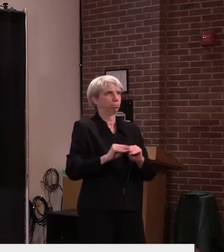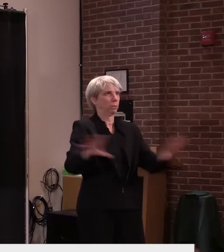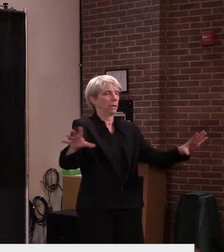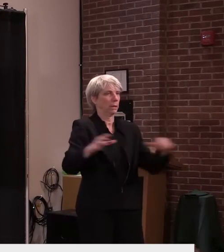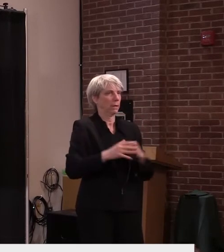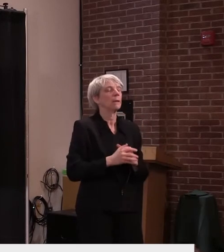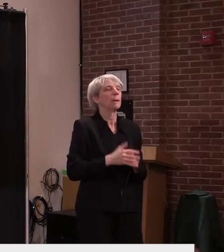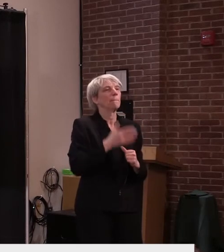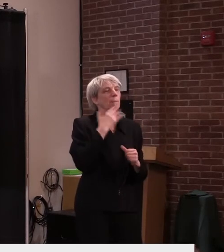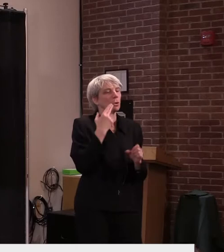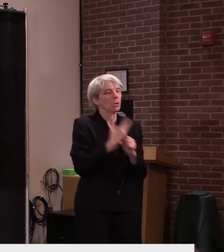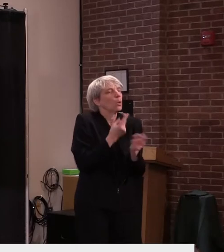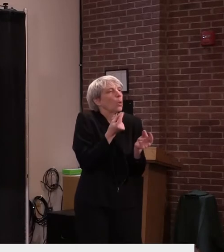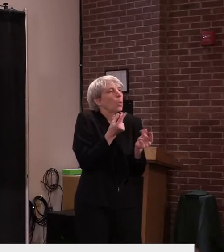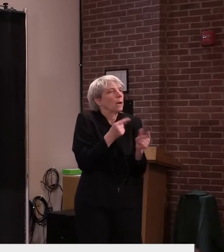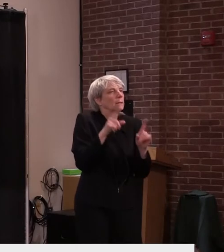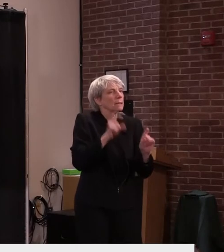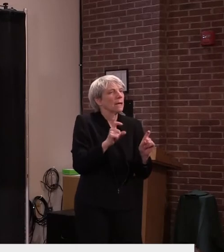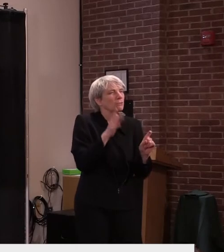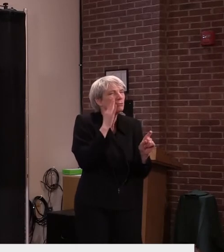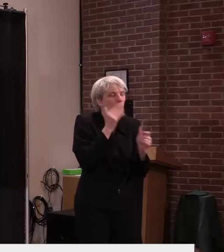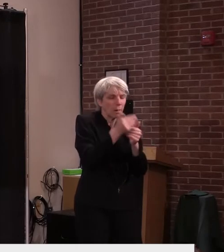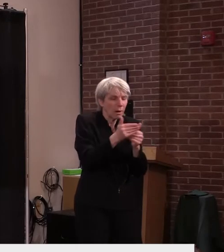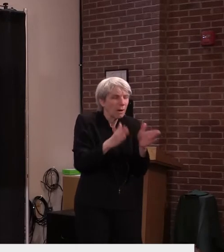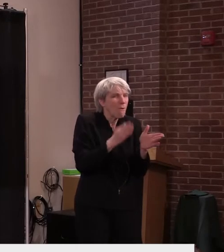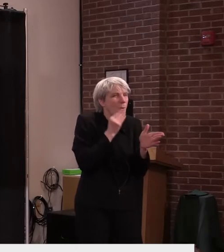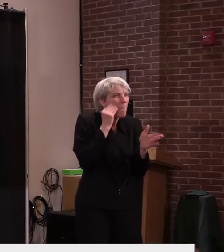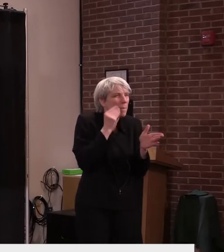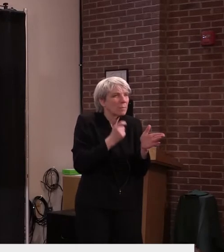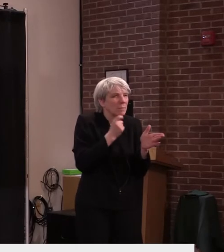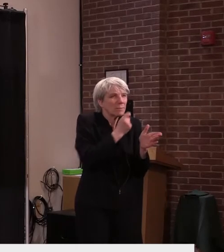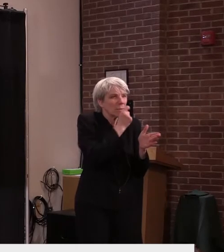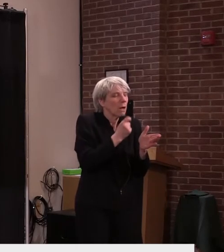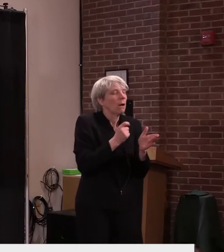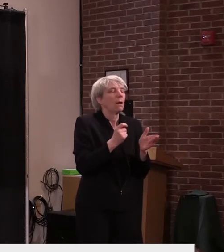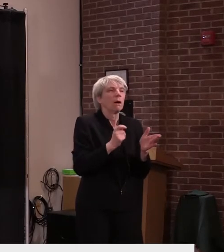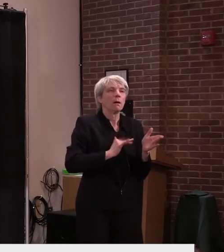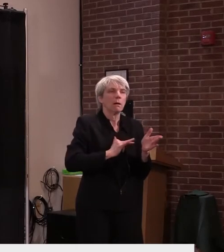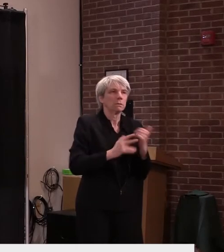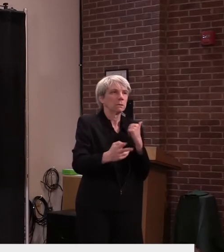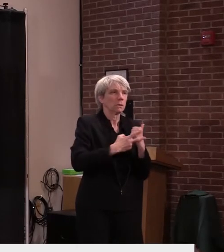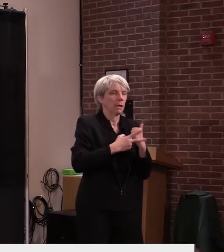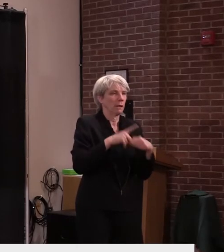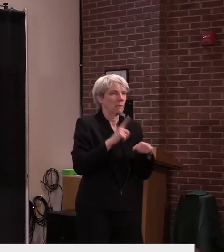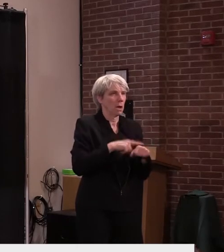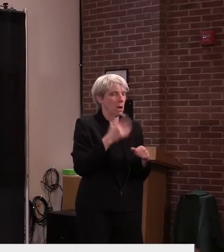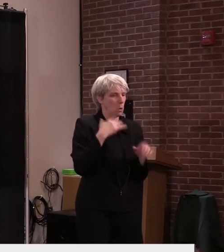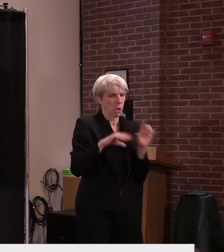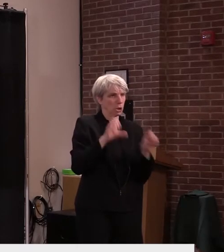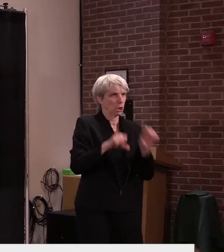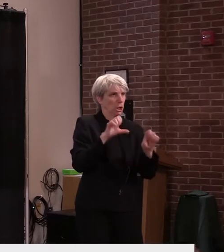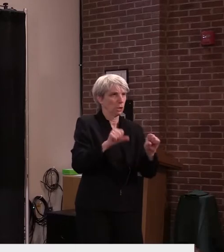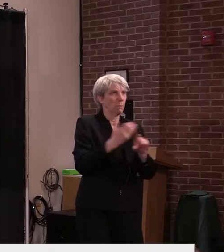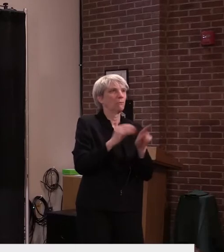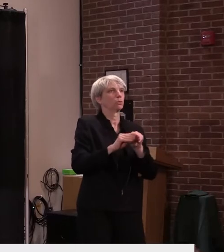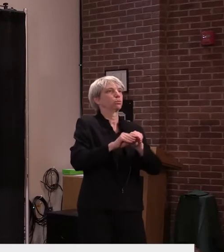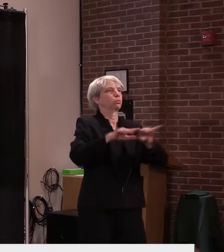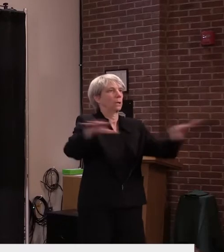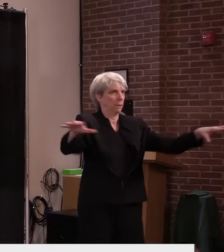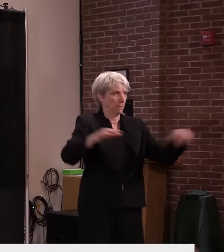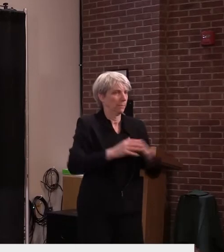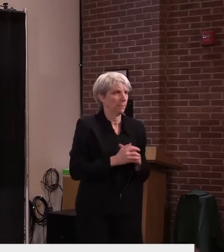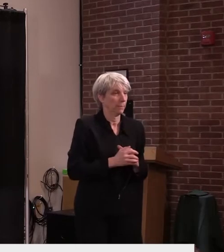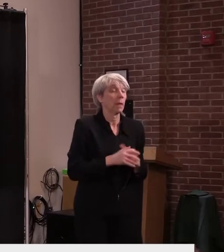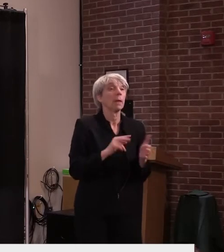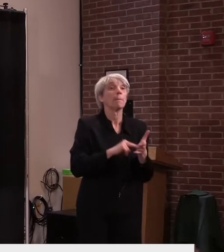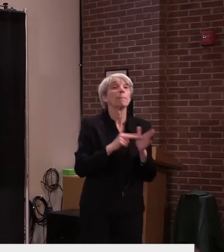antigen testing system at this time of high community transmission will be far more responsive. Schools will be